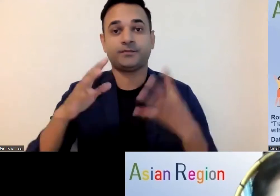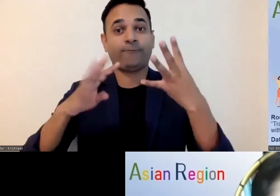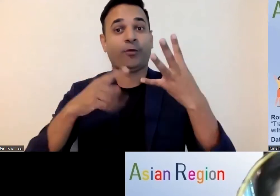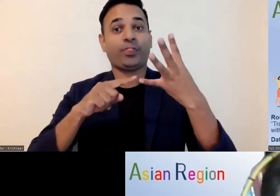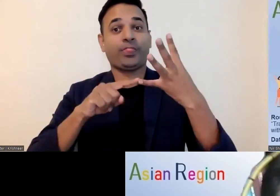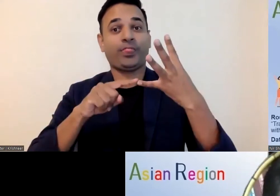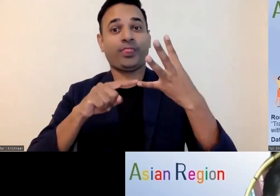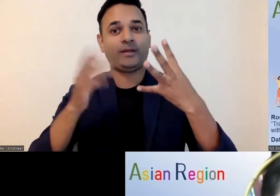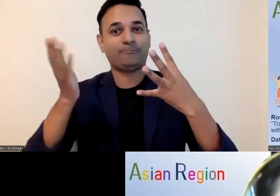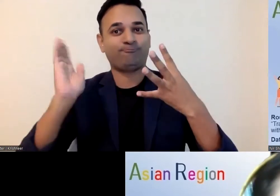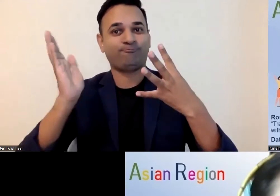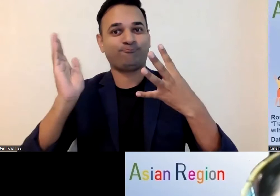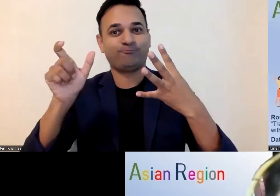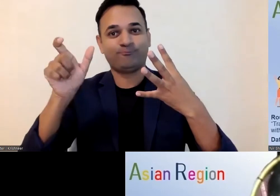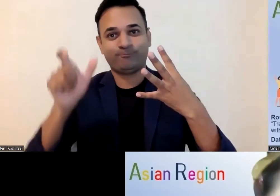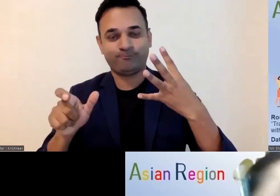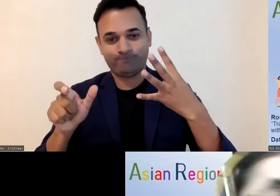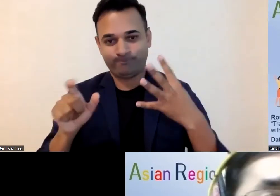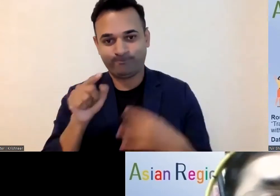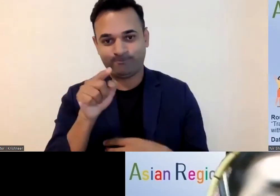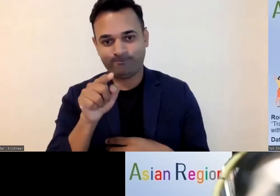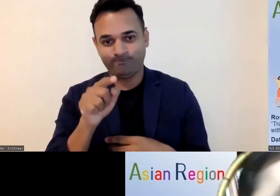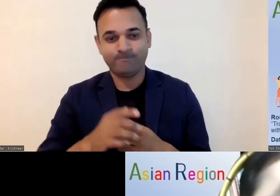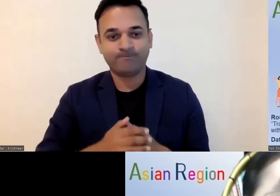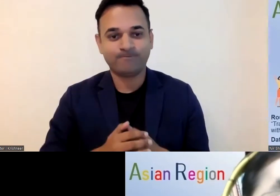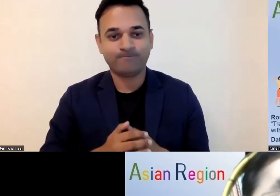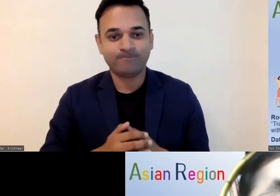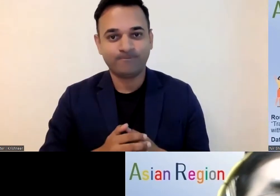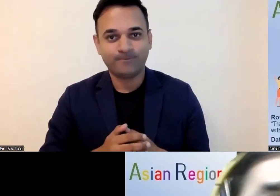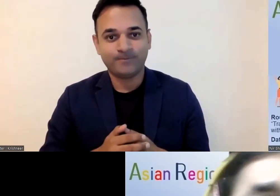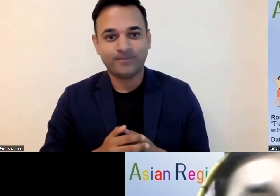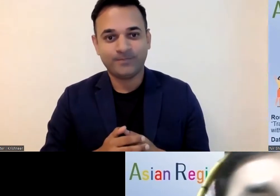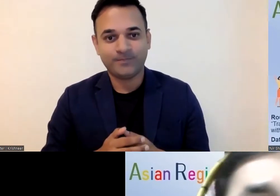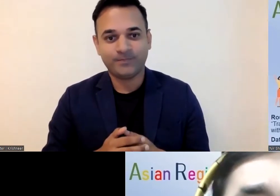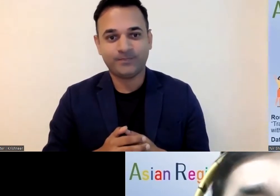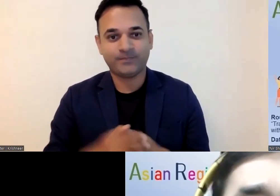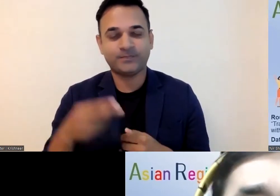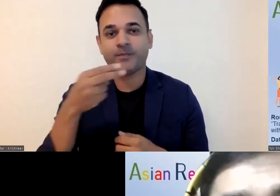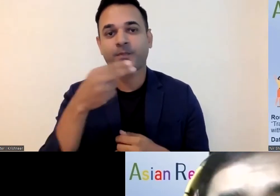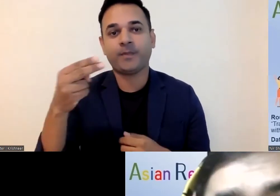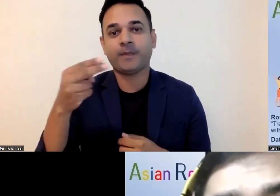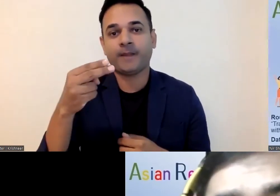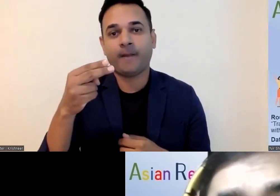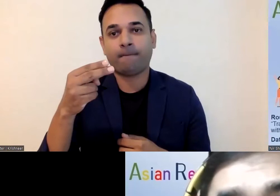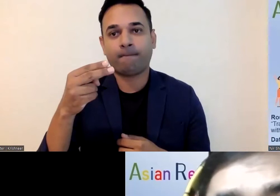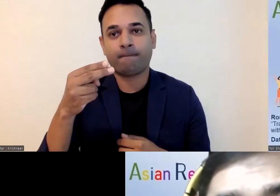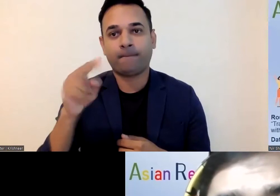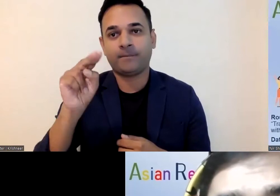Kathmandu, Nepal. Neer is an inclusive development enthusiast